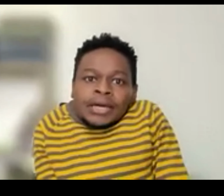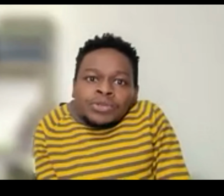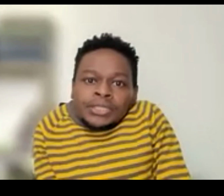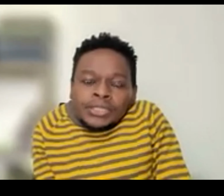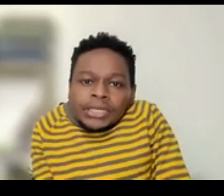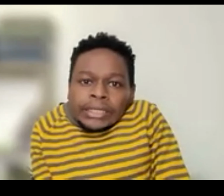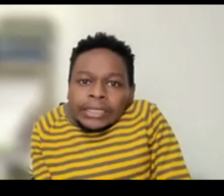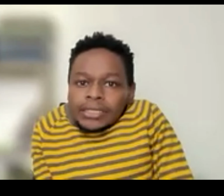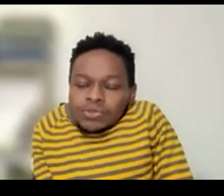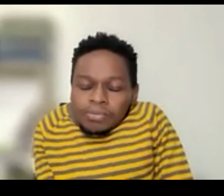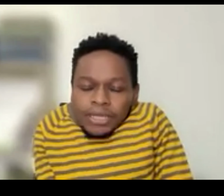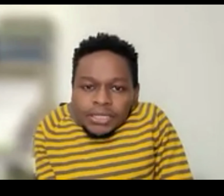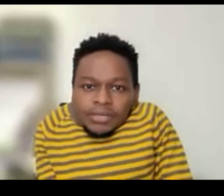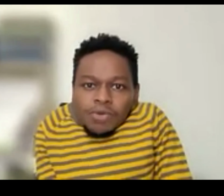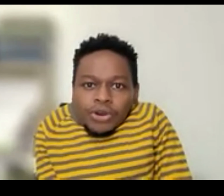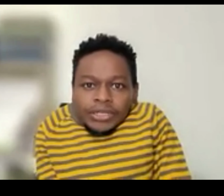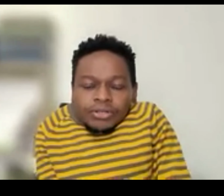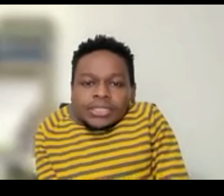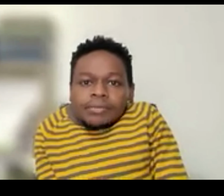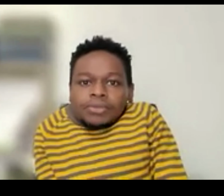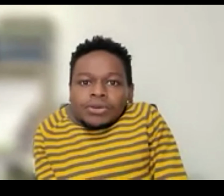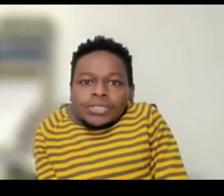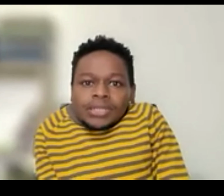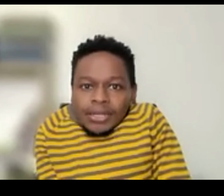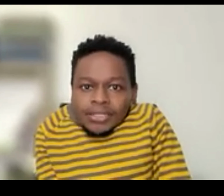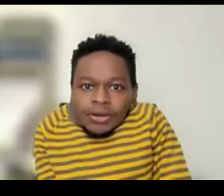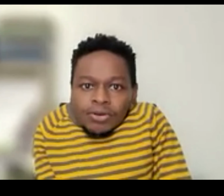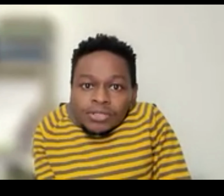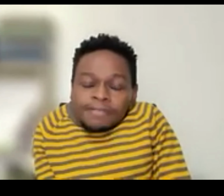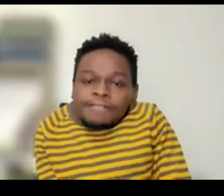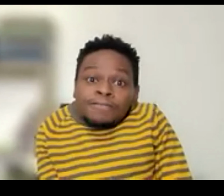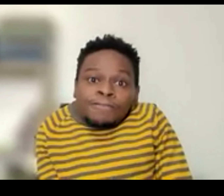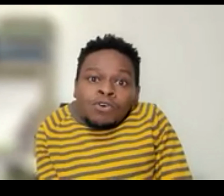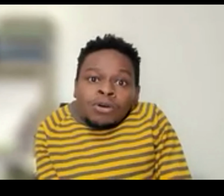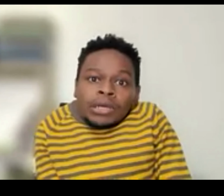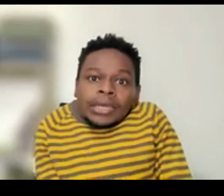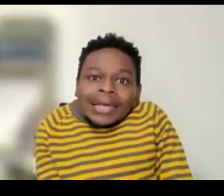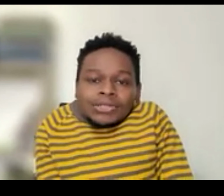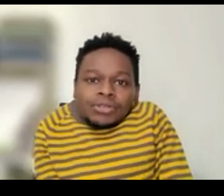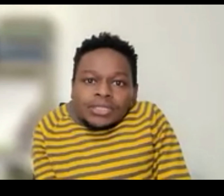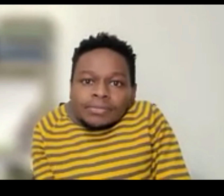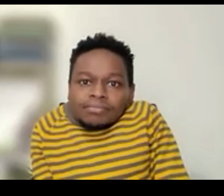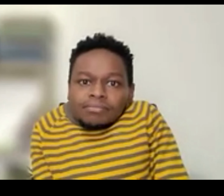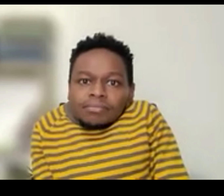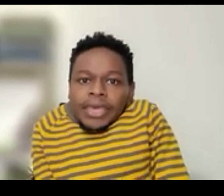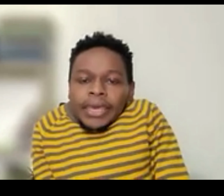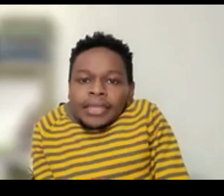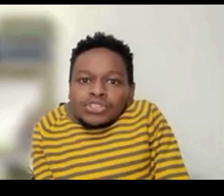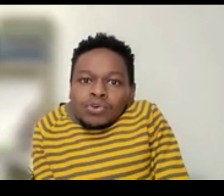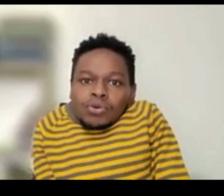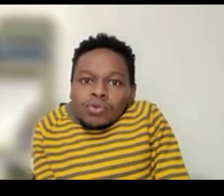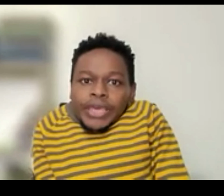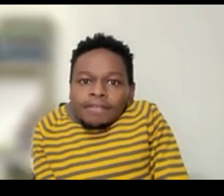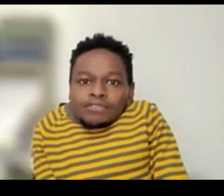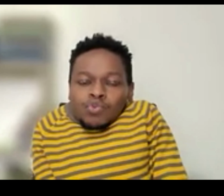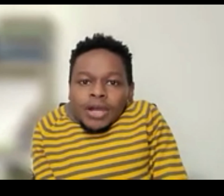languages is what makes it more interesting, because it cuts across the 54 countries. And so we have to work